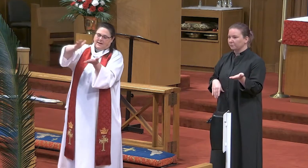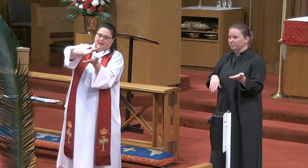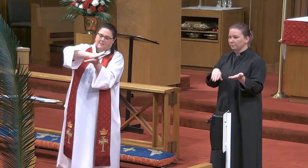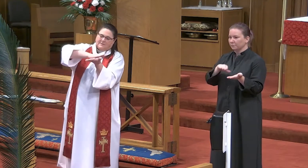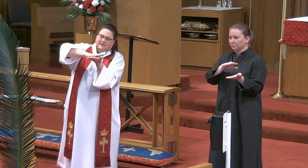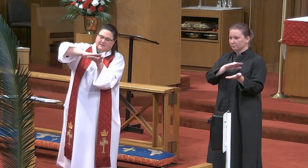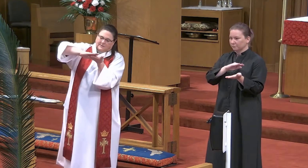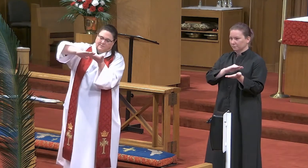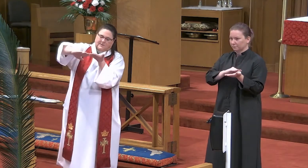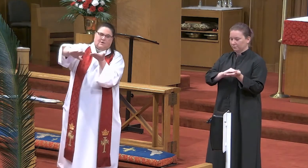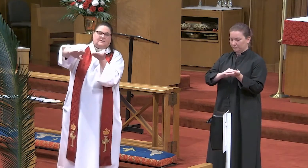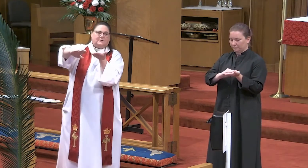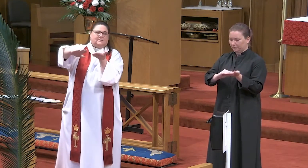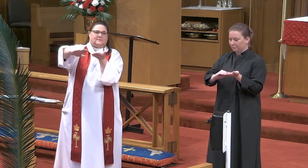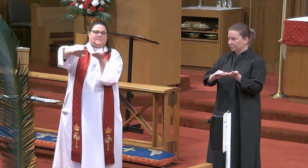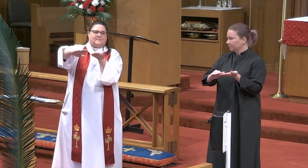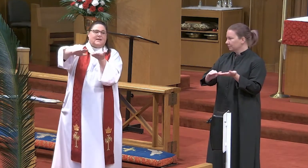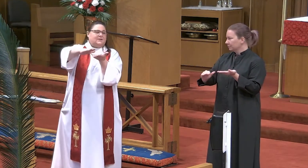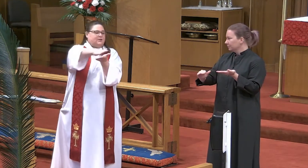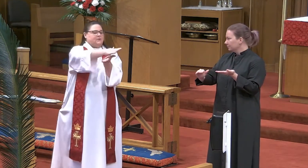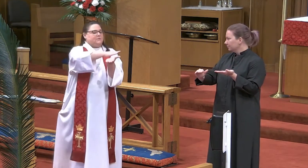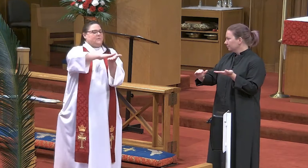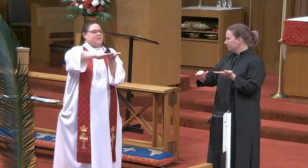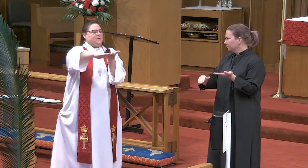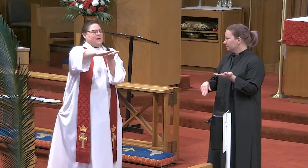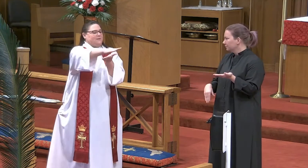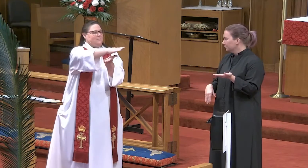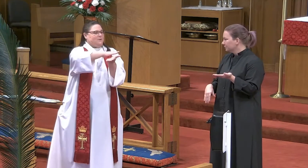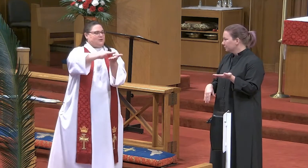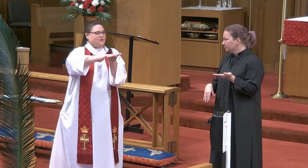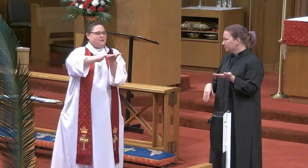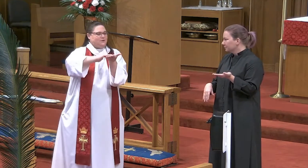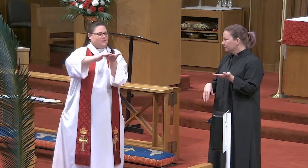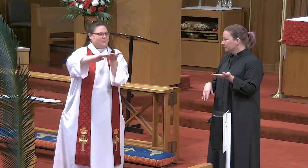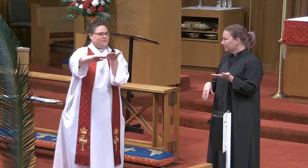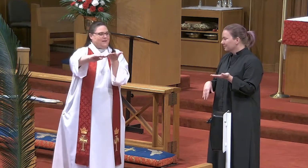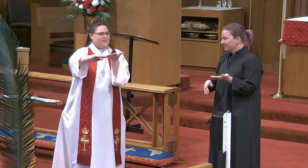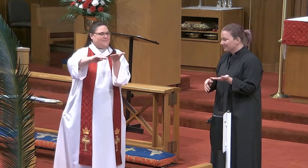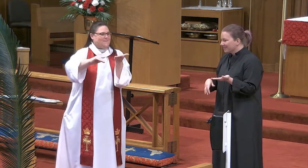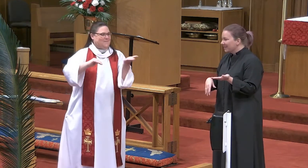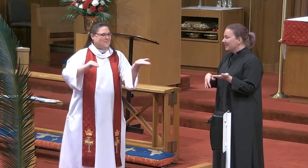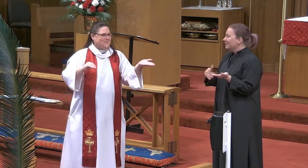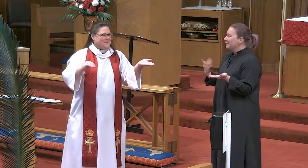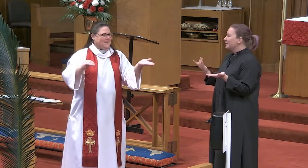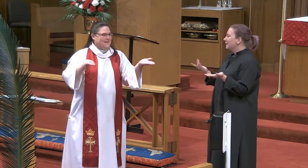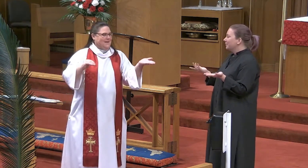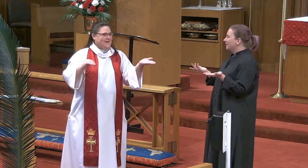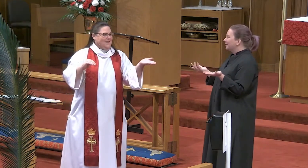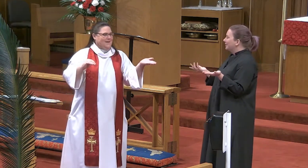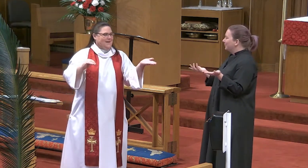hand, comes and sweeps across it. Do you do it with a round motion or do you just do it flat?